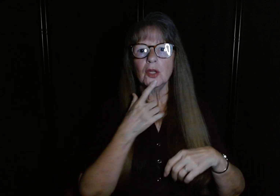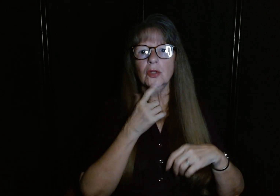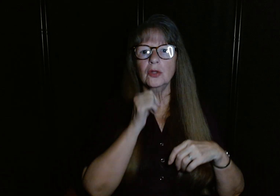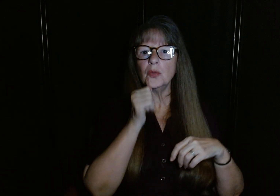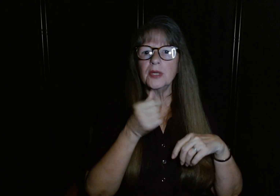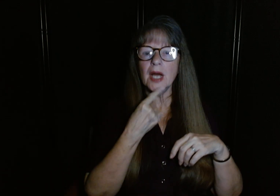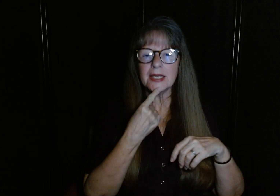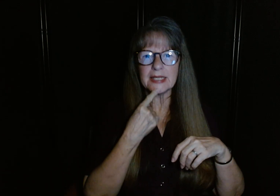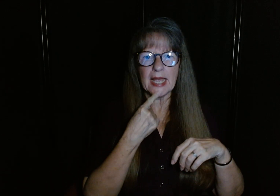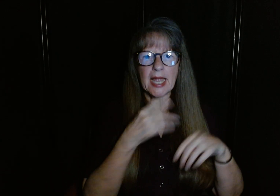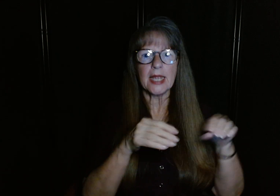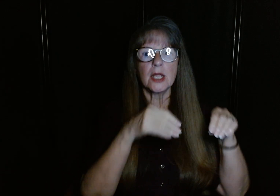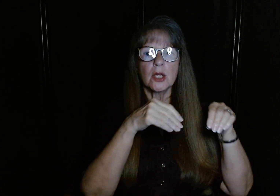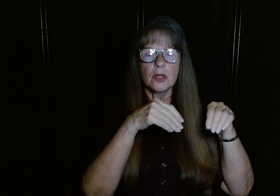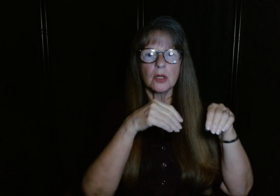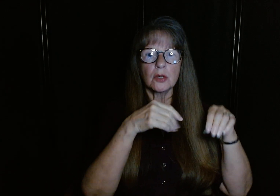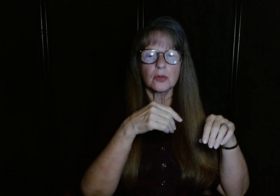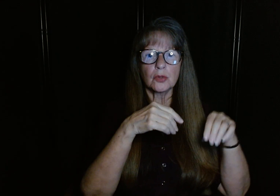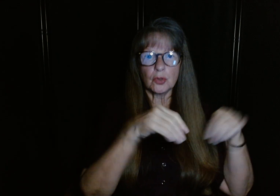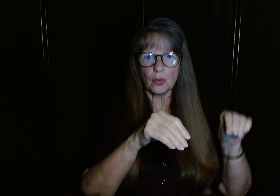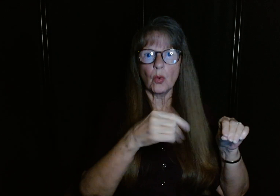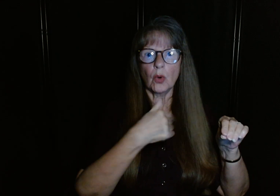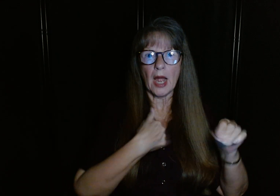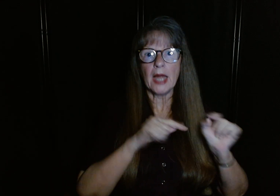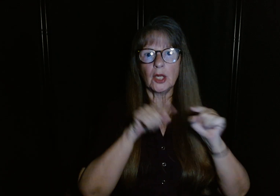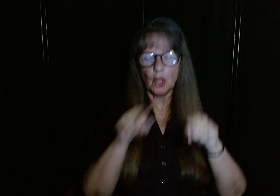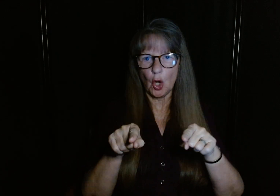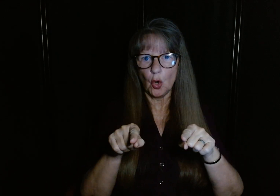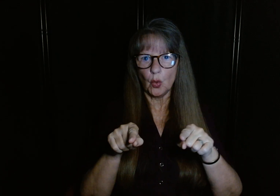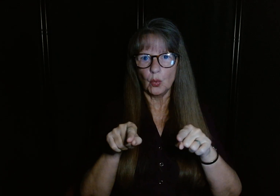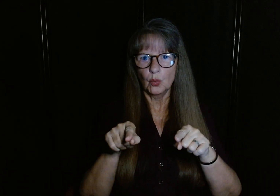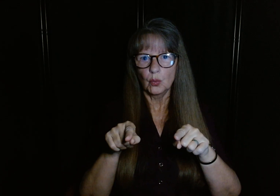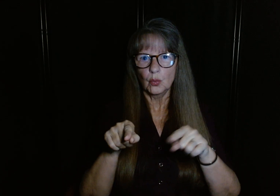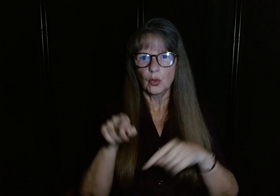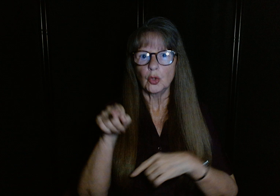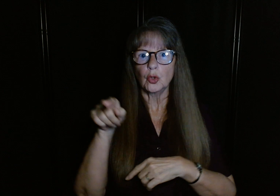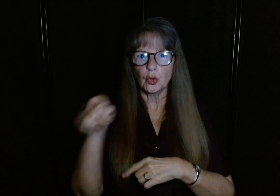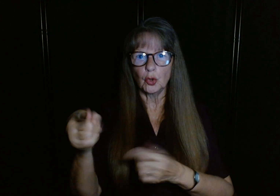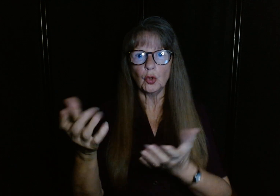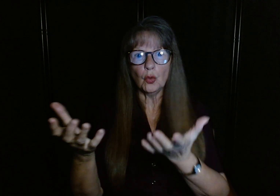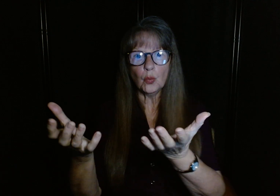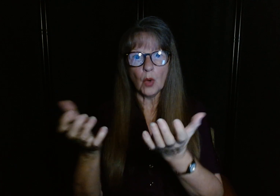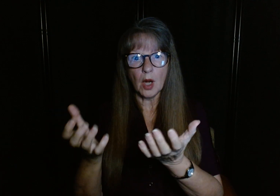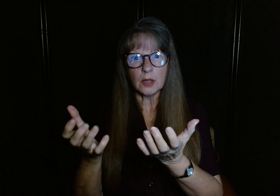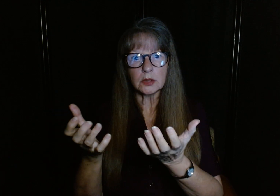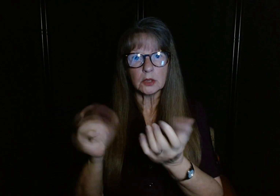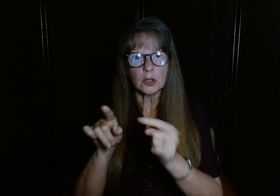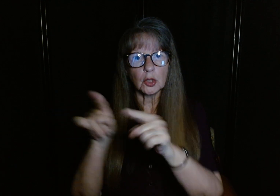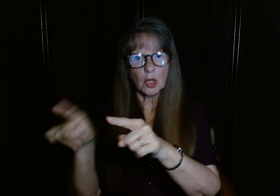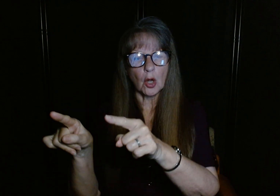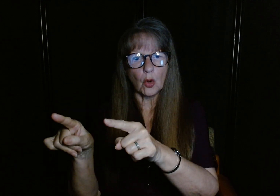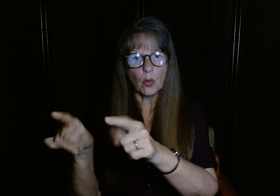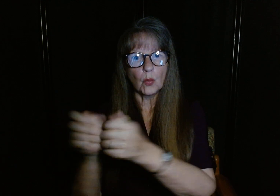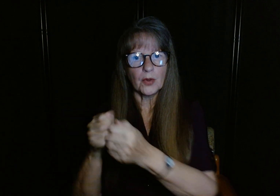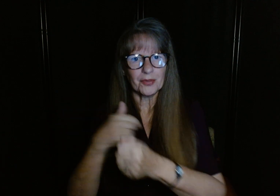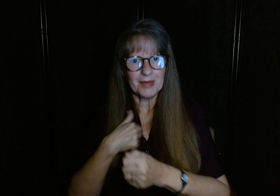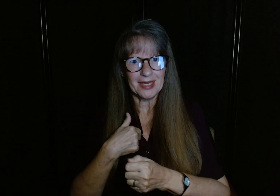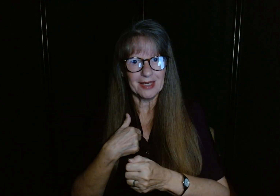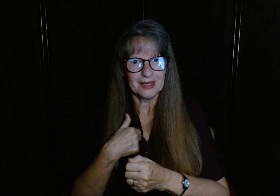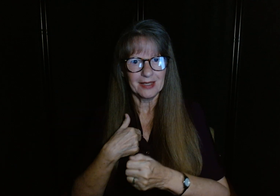you would not say store I go. You want go with me,